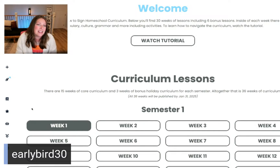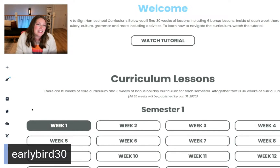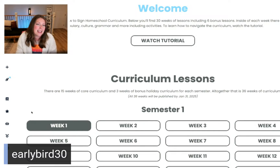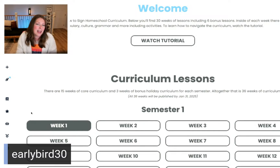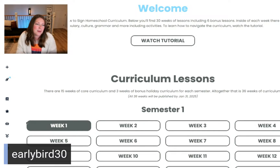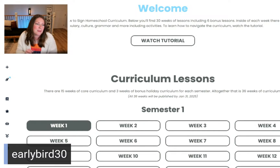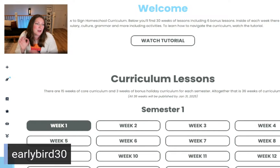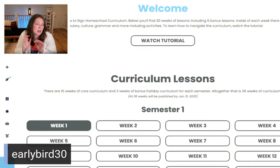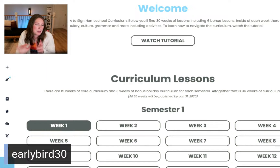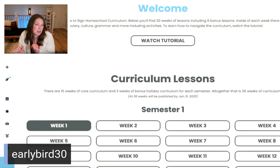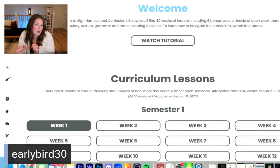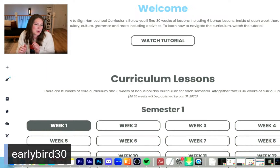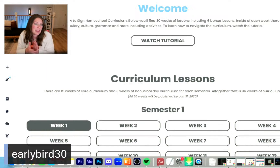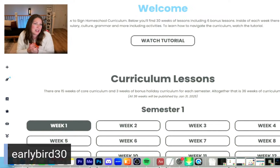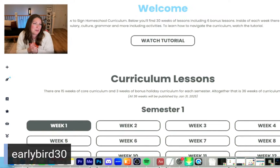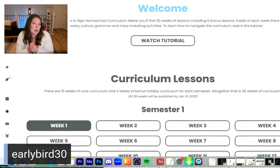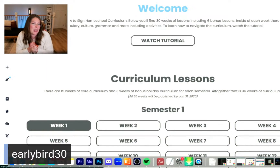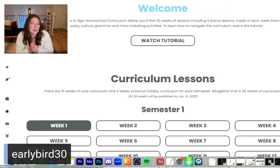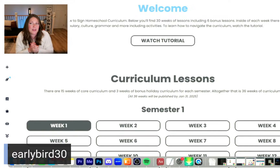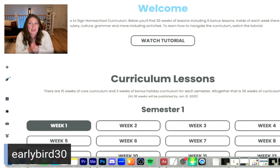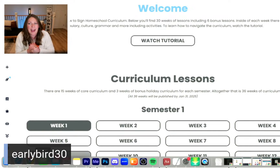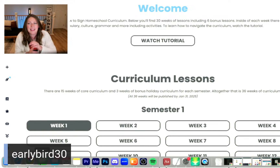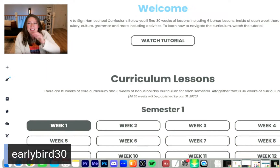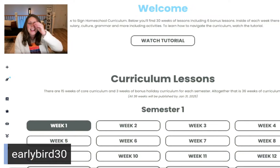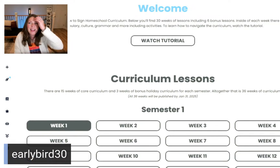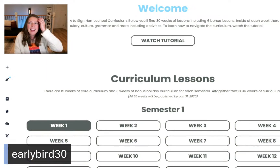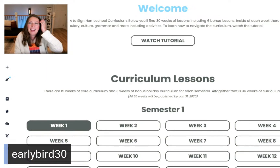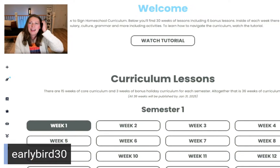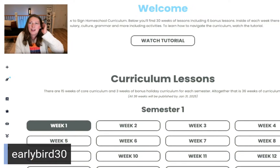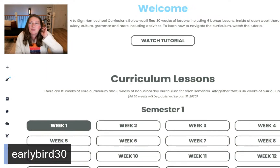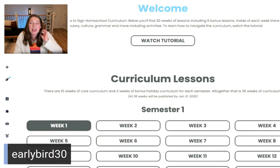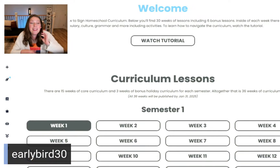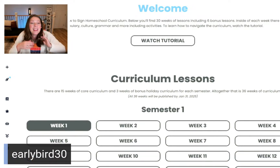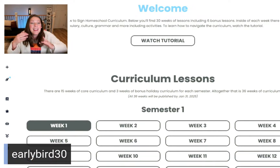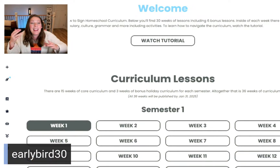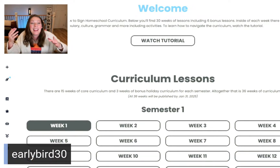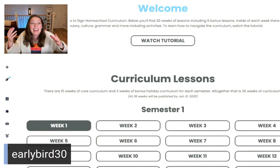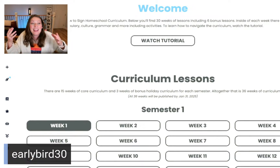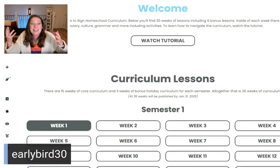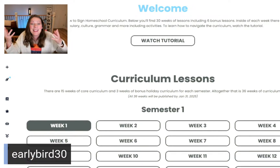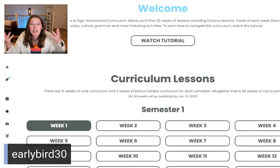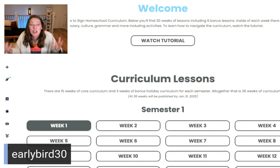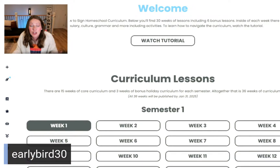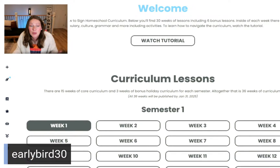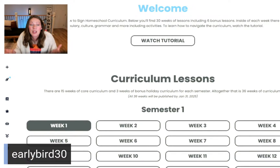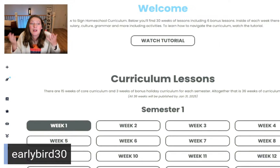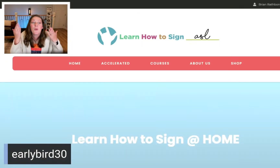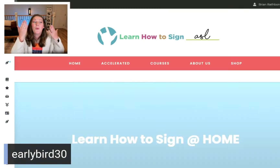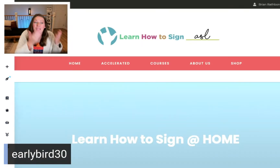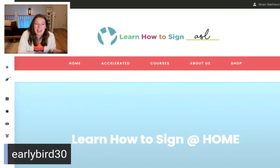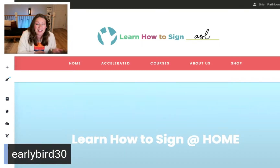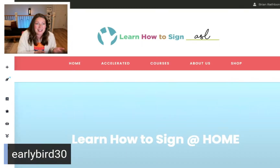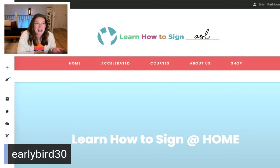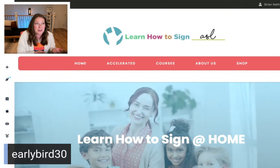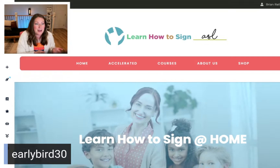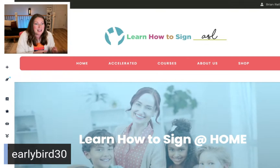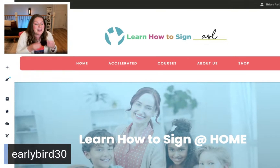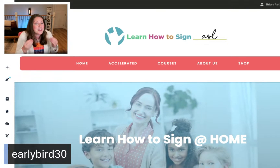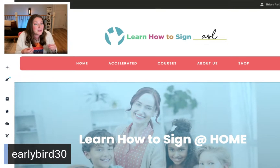is going to be the code that you put in for that. And then it's included within Accelerated. That's what's